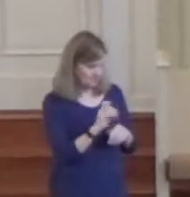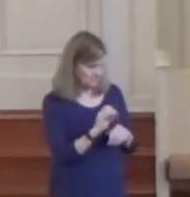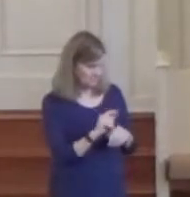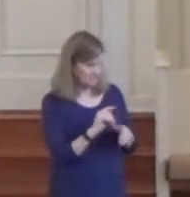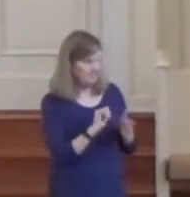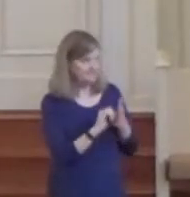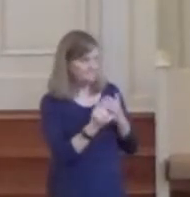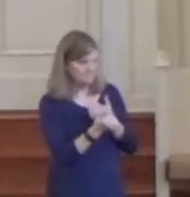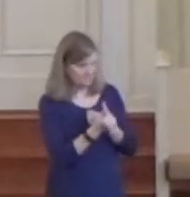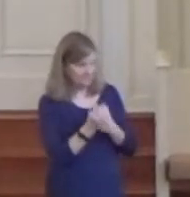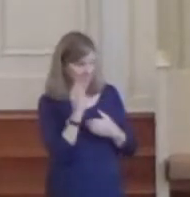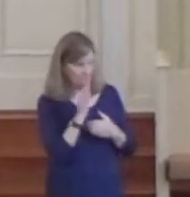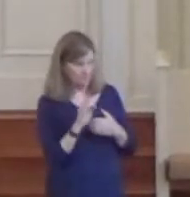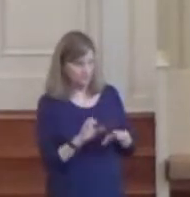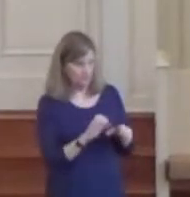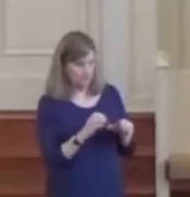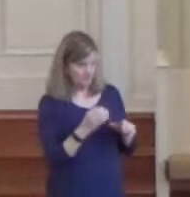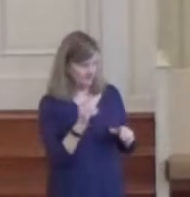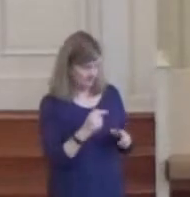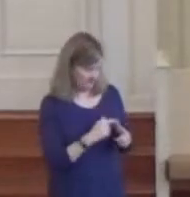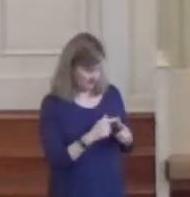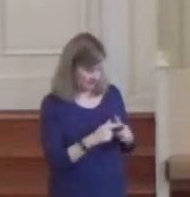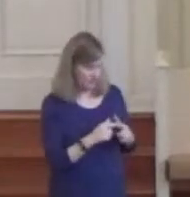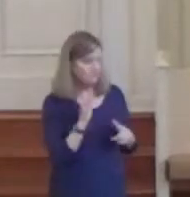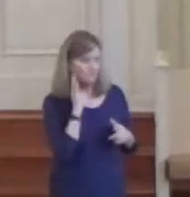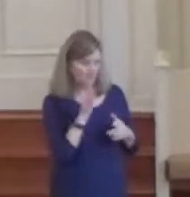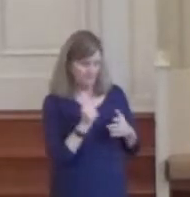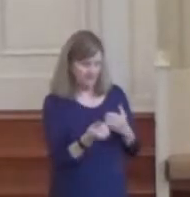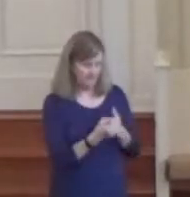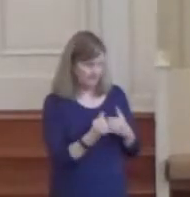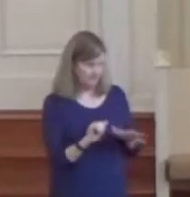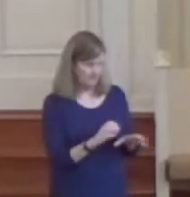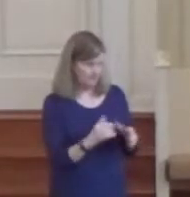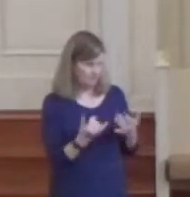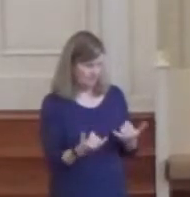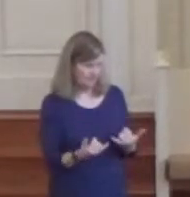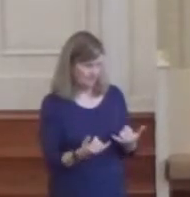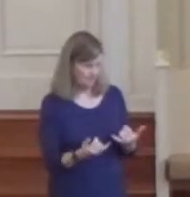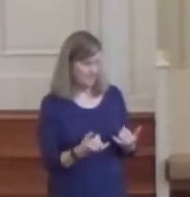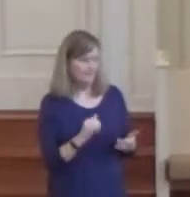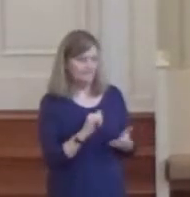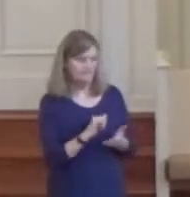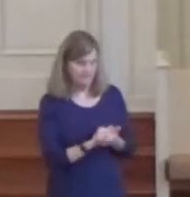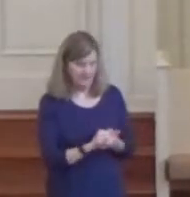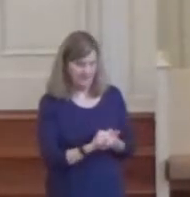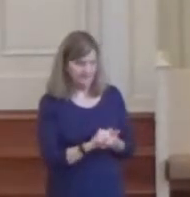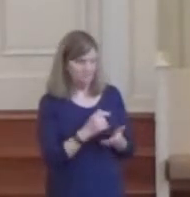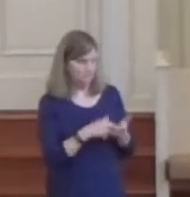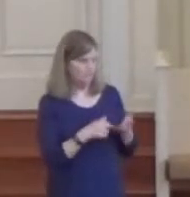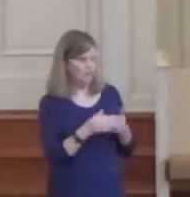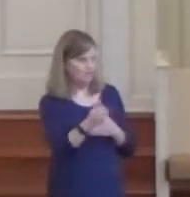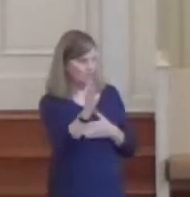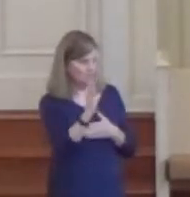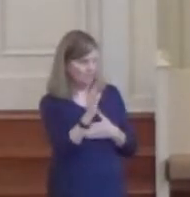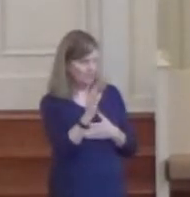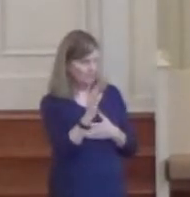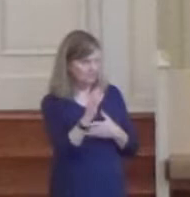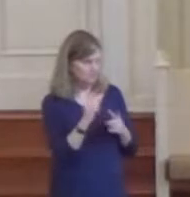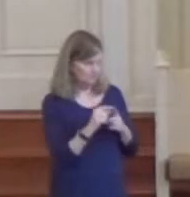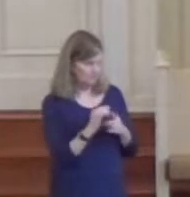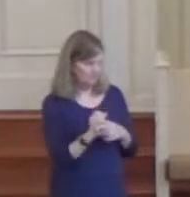did it. It's the love that's going to do it here, and it's the love that we need from all of you. That is what God's work